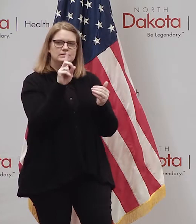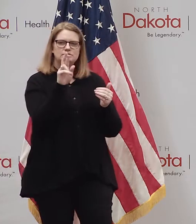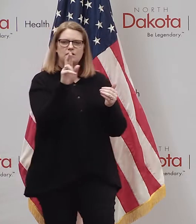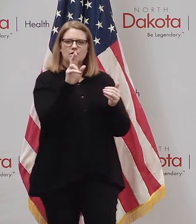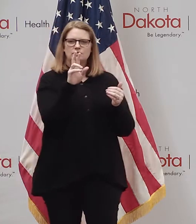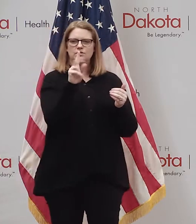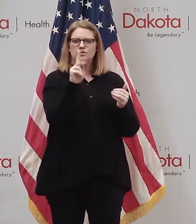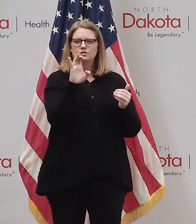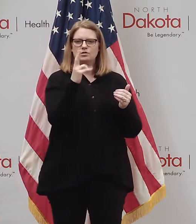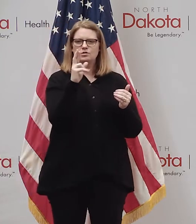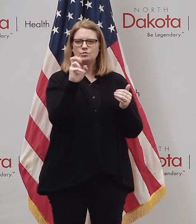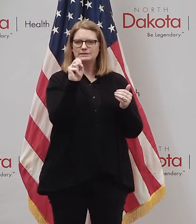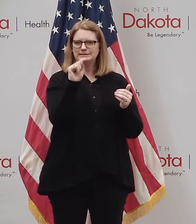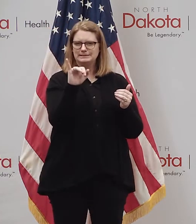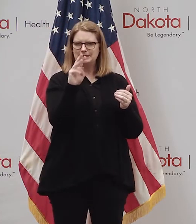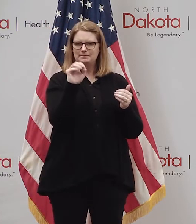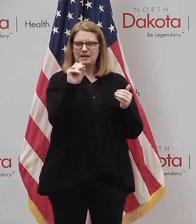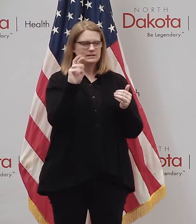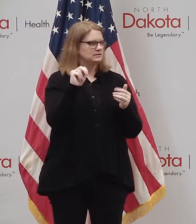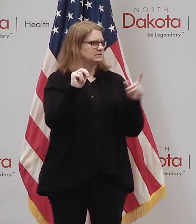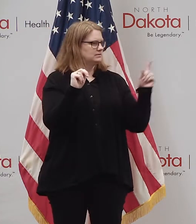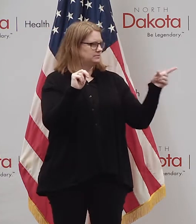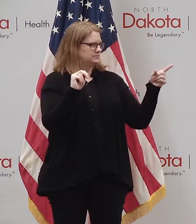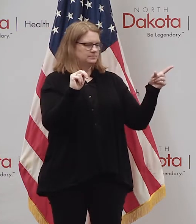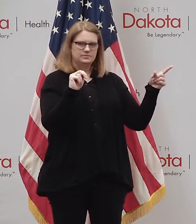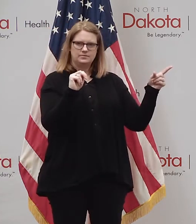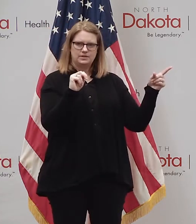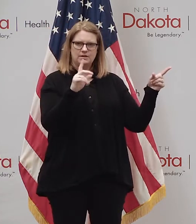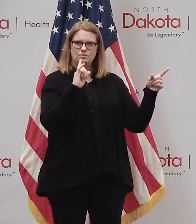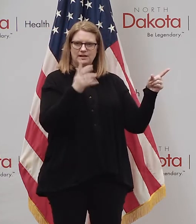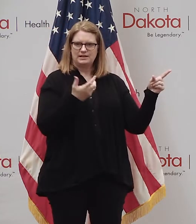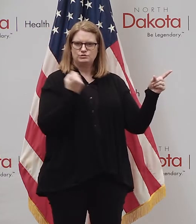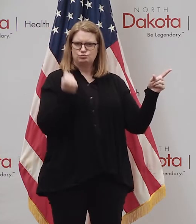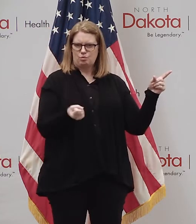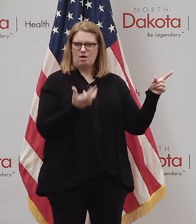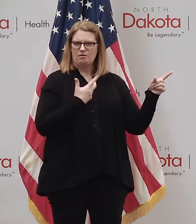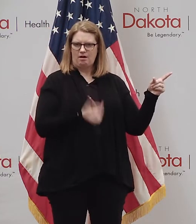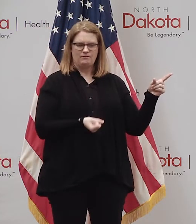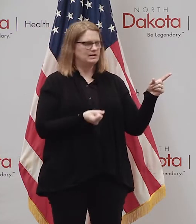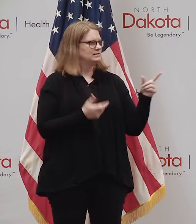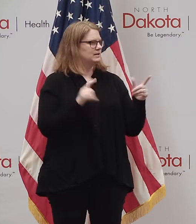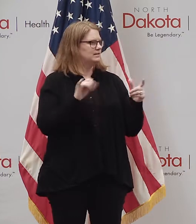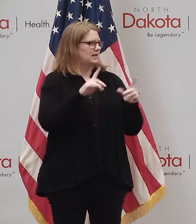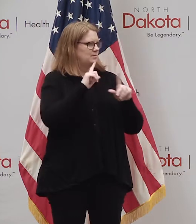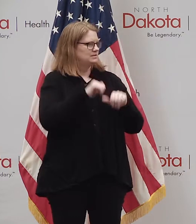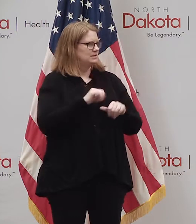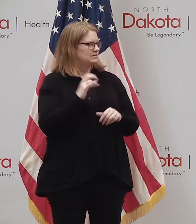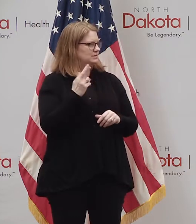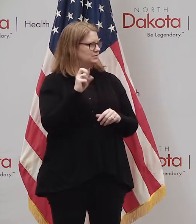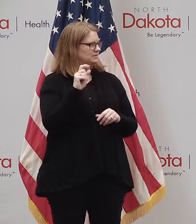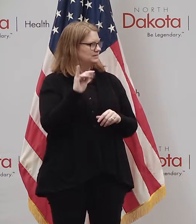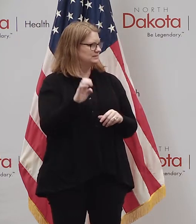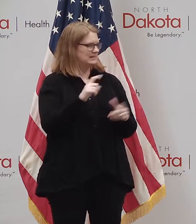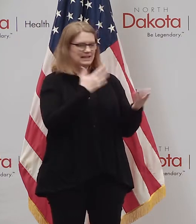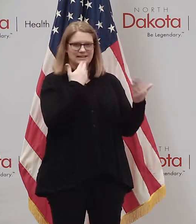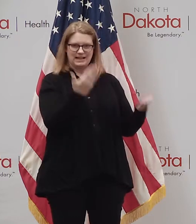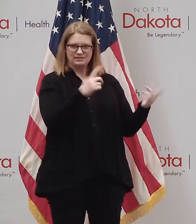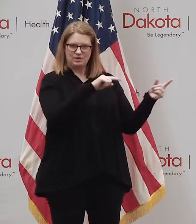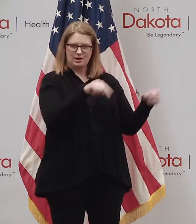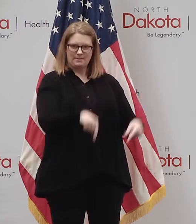going to talk a little bit more about testing and why we've got strong confidence in our lab results. So, Christie, thanks for being here.